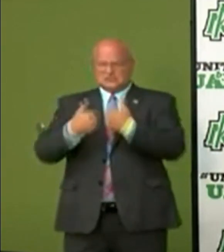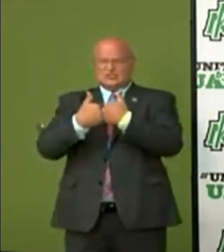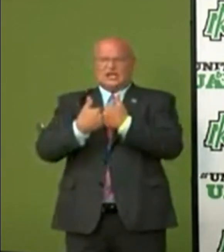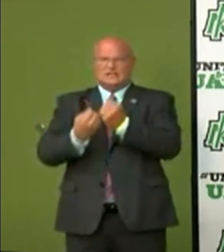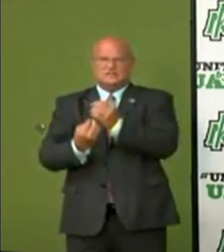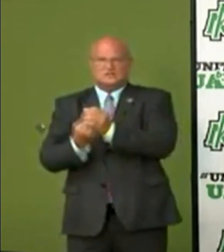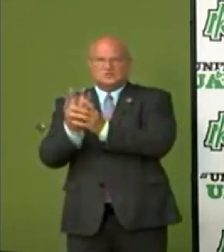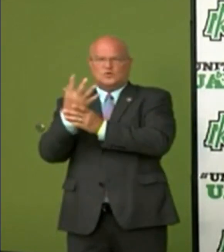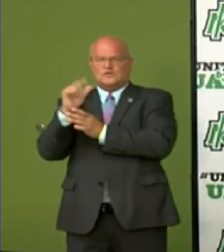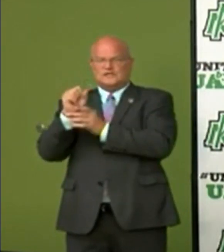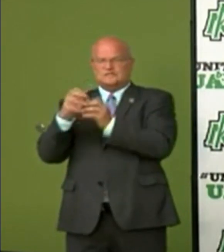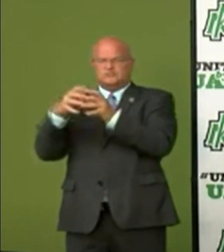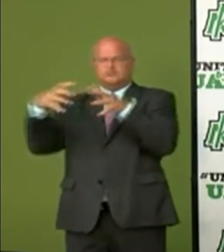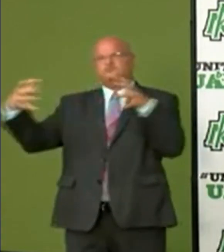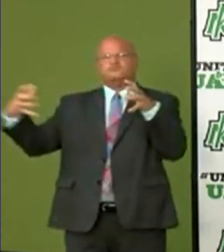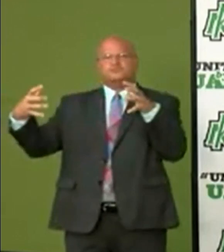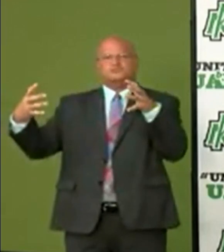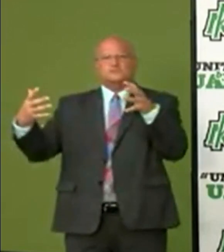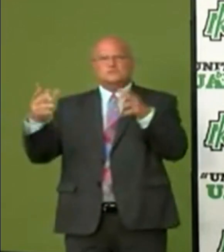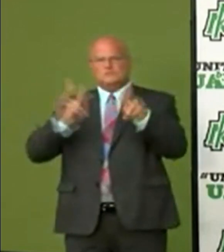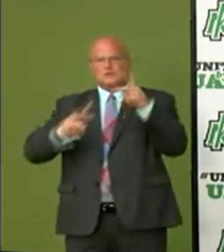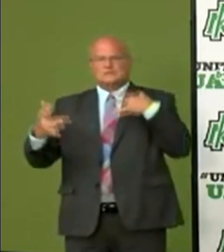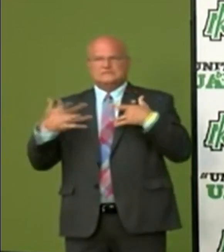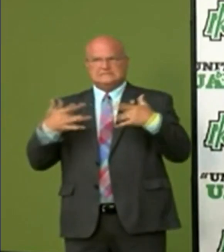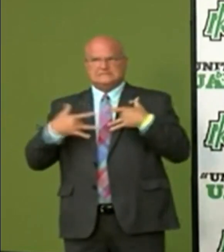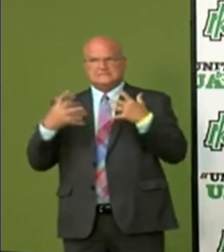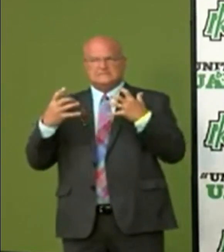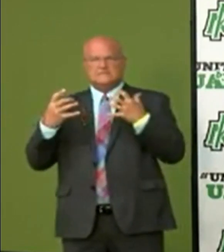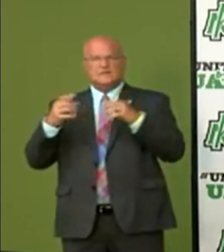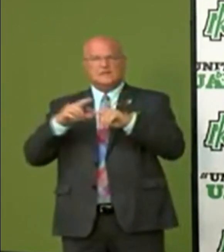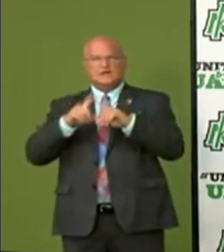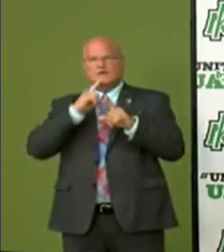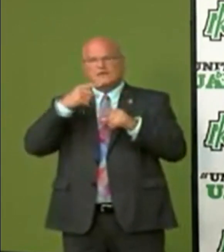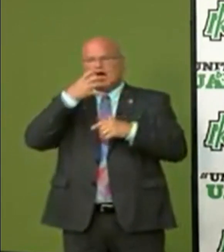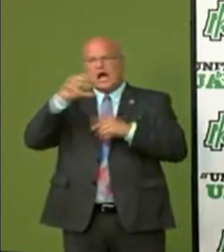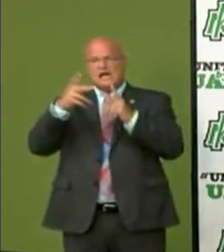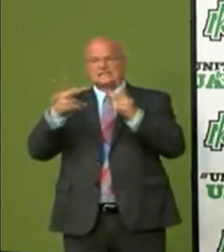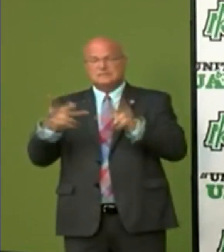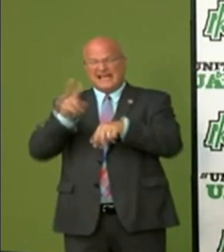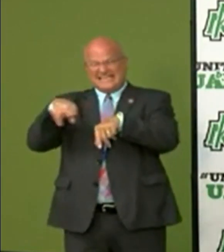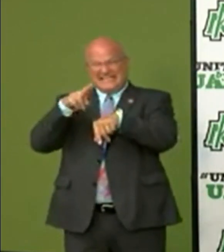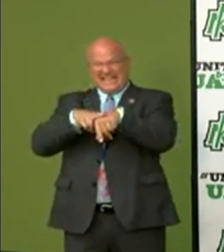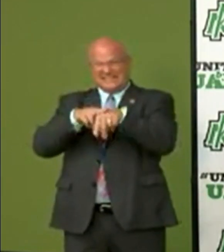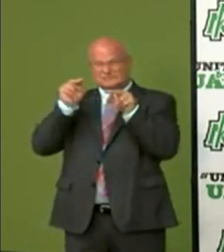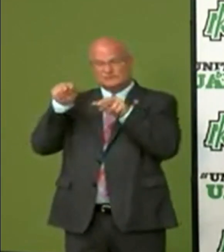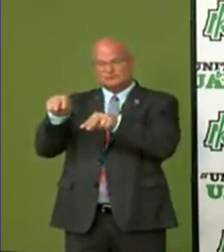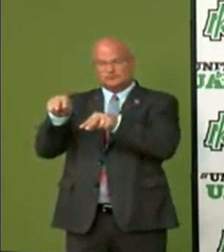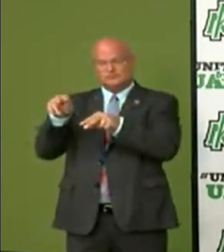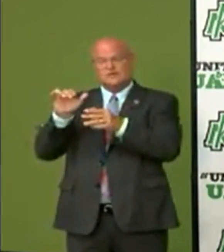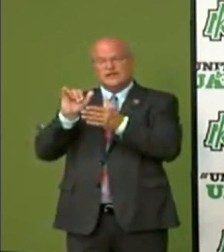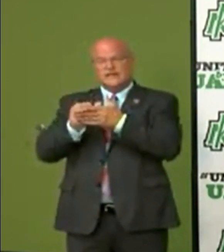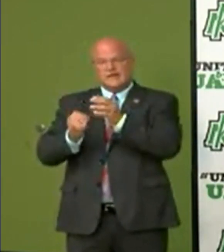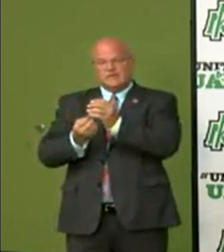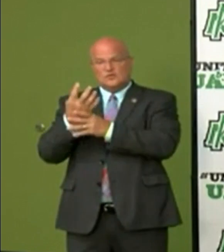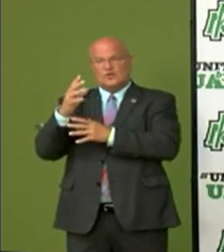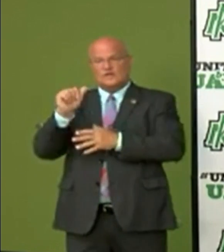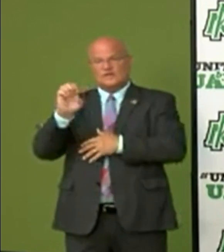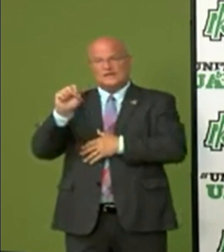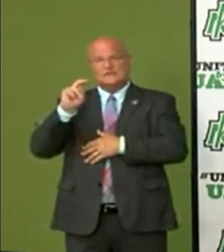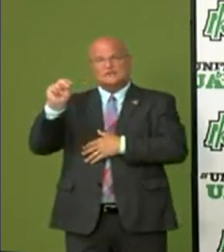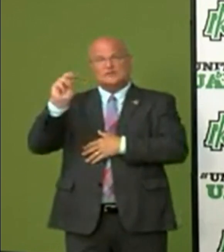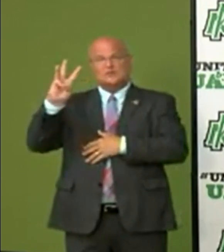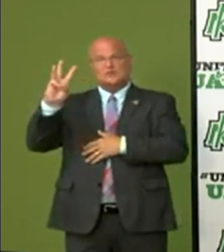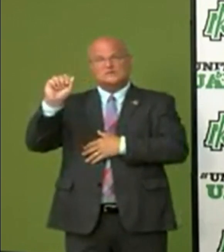and a growth in cases that concerned everyone. It was considered a hot spot nationally, and that was the growth of cases in